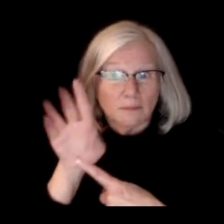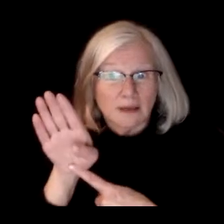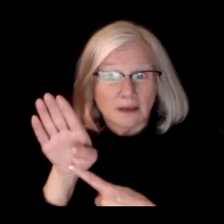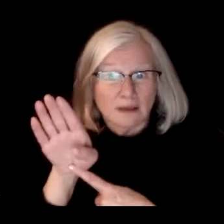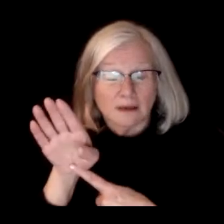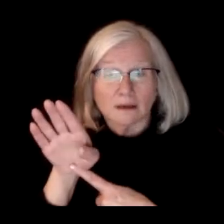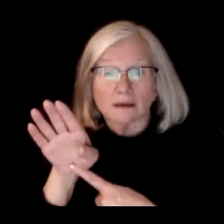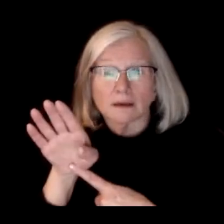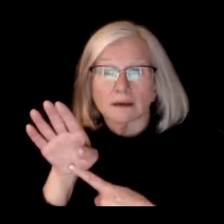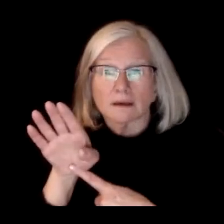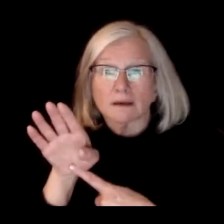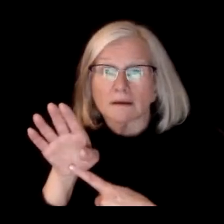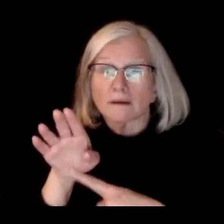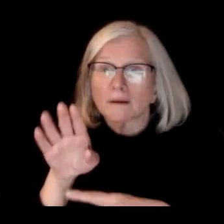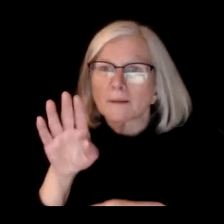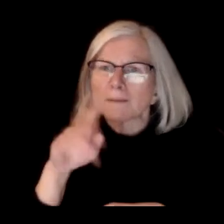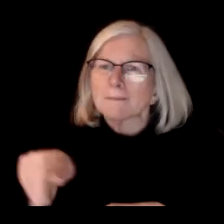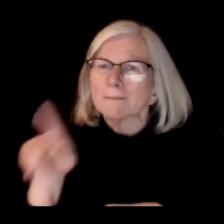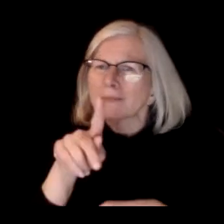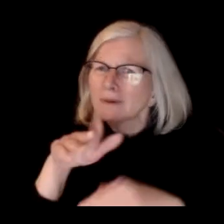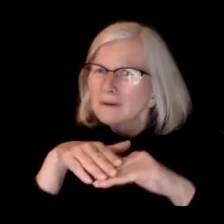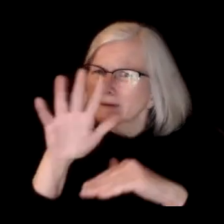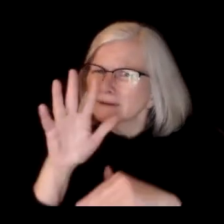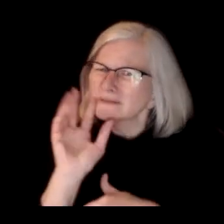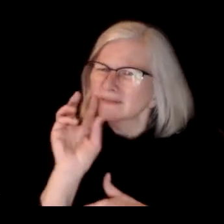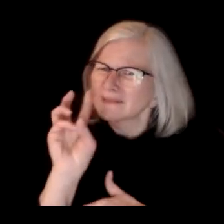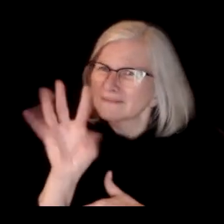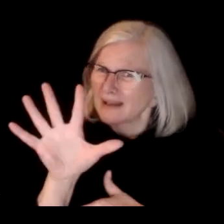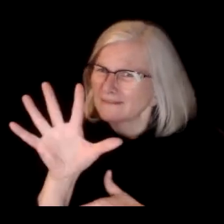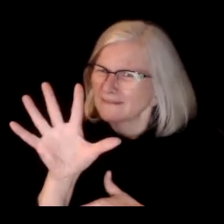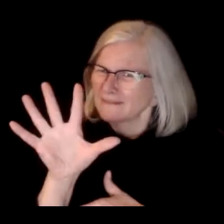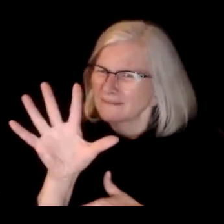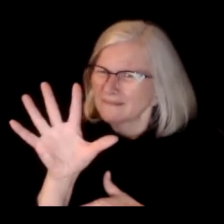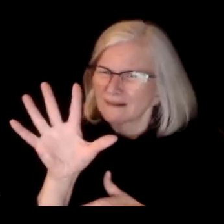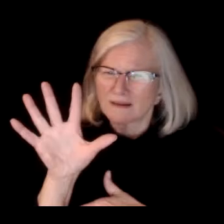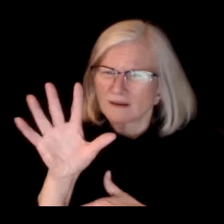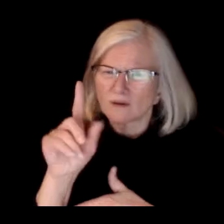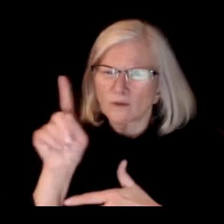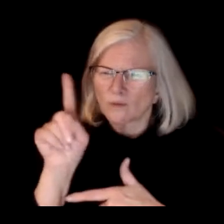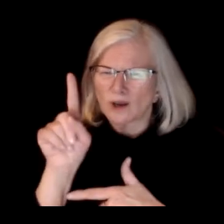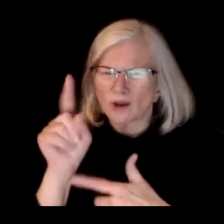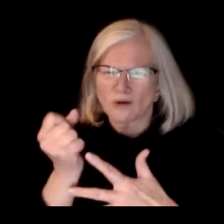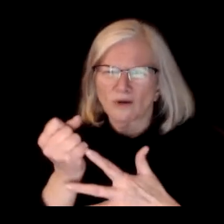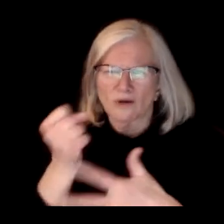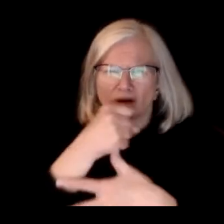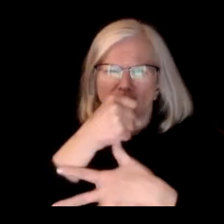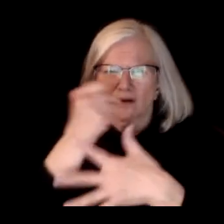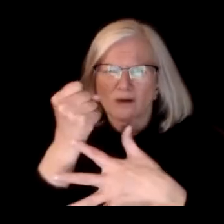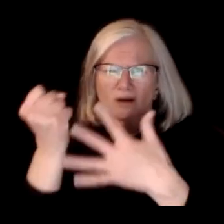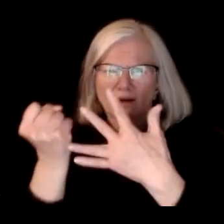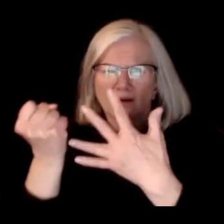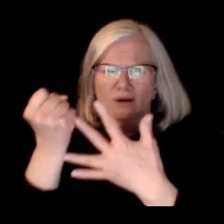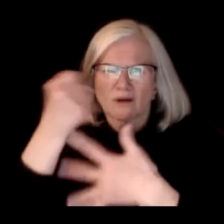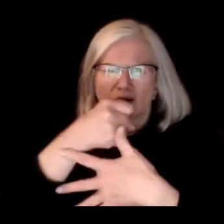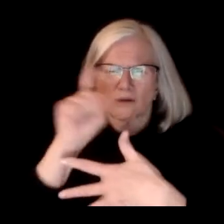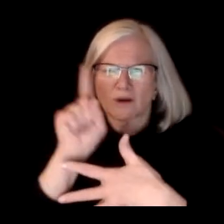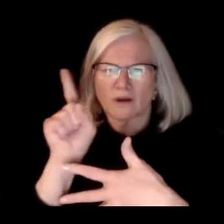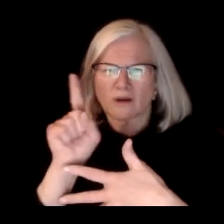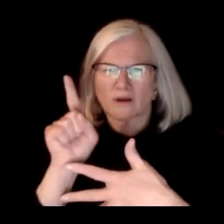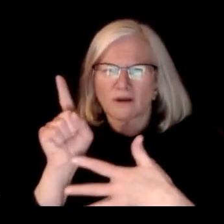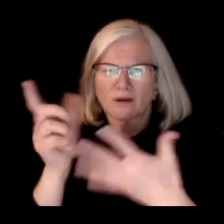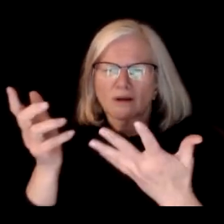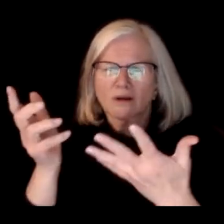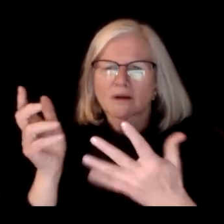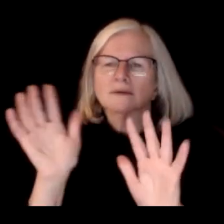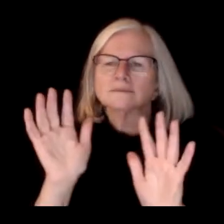or simultaneously? What's your prediction there? Or what's your hope? What would you like to see happen? Sure. Thanks, Catherine. I mean,